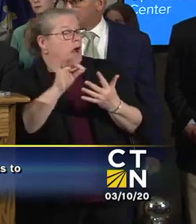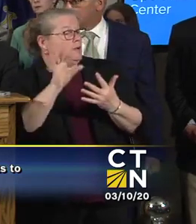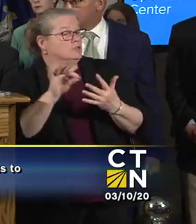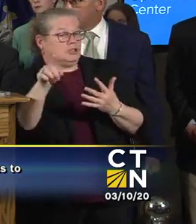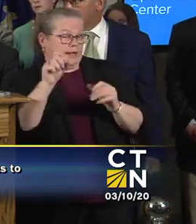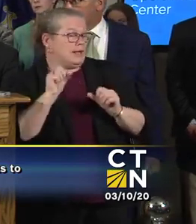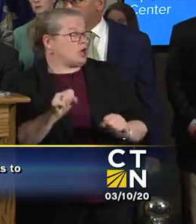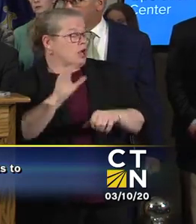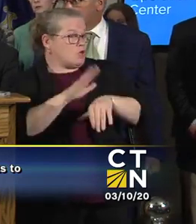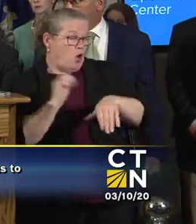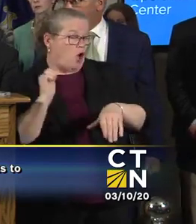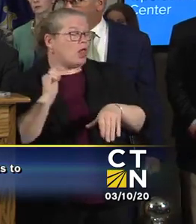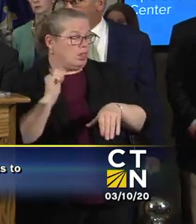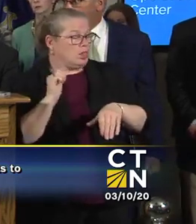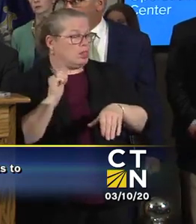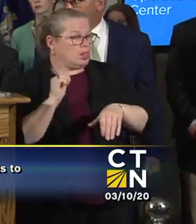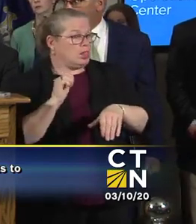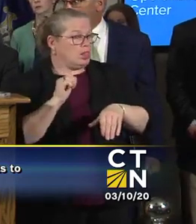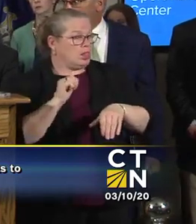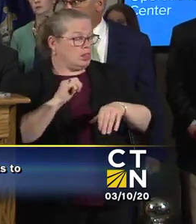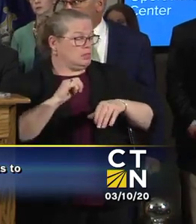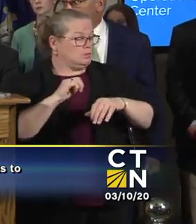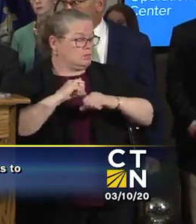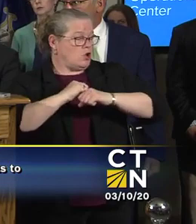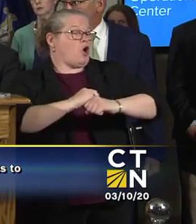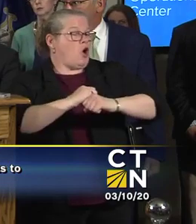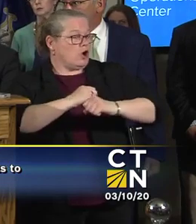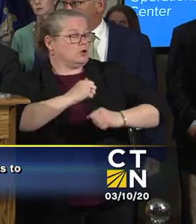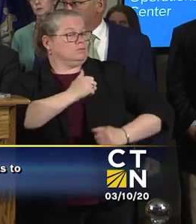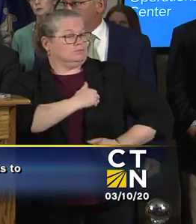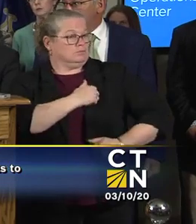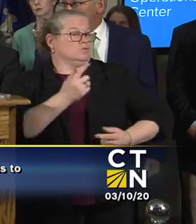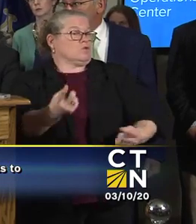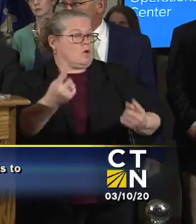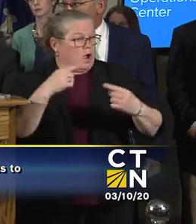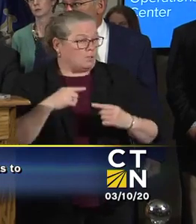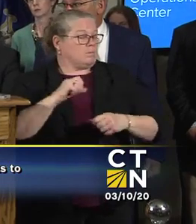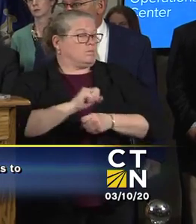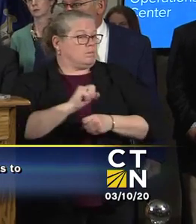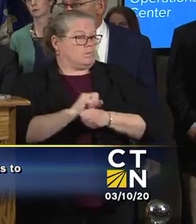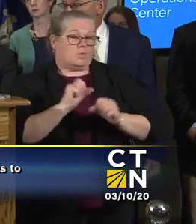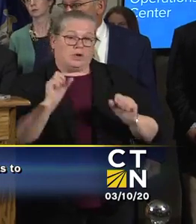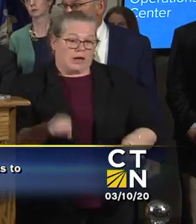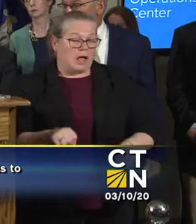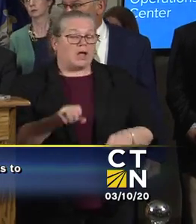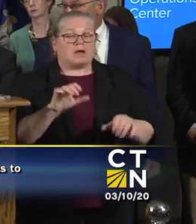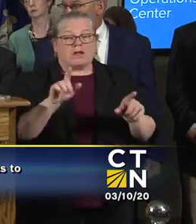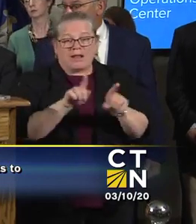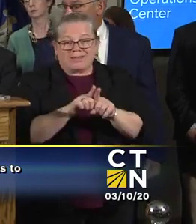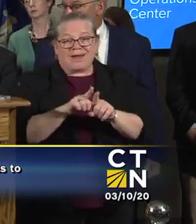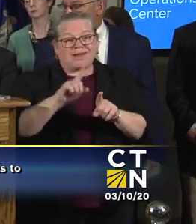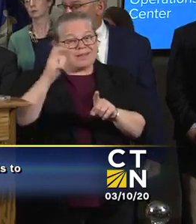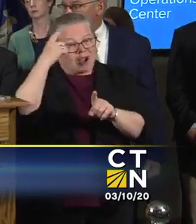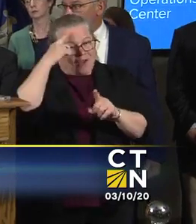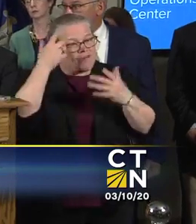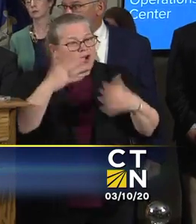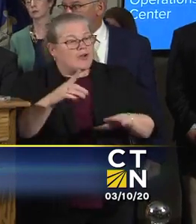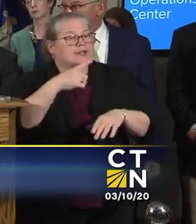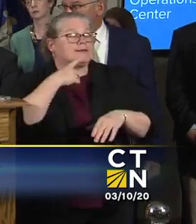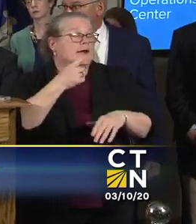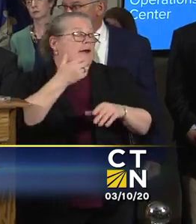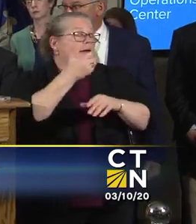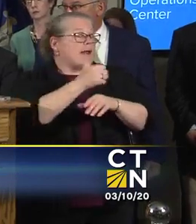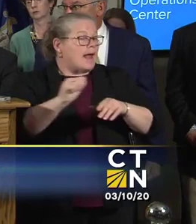his guard, the Connecticut National Guard, and like you said earlier, prior to any natural disaster, hurricane or otherwise,